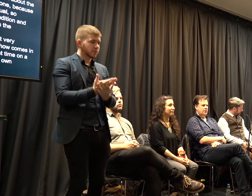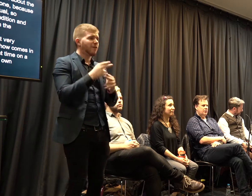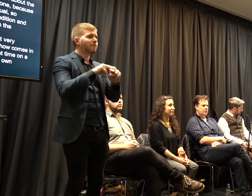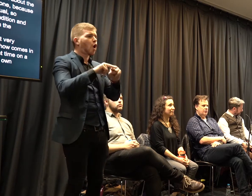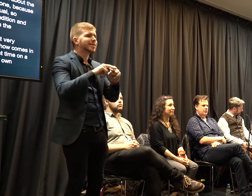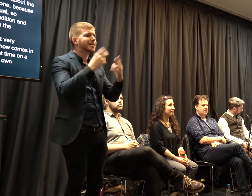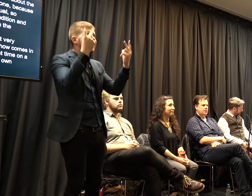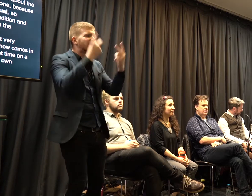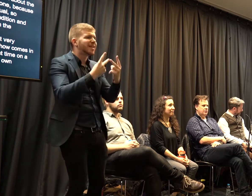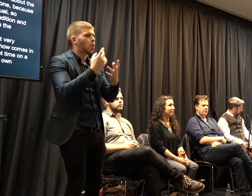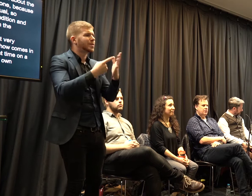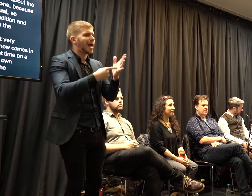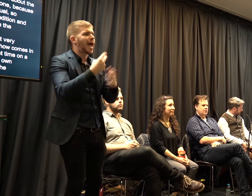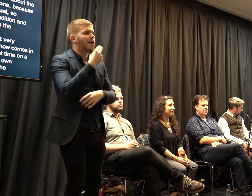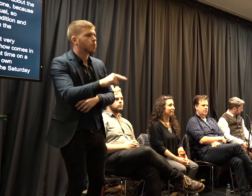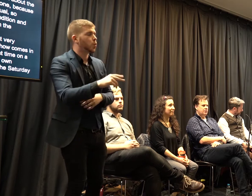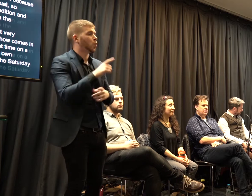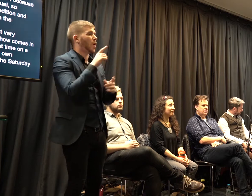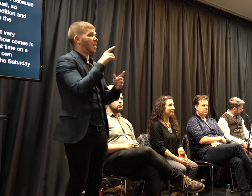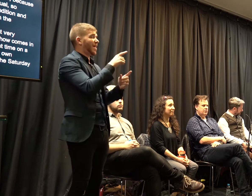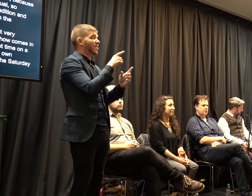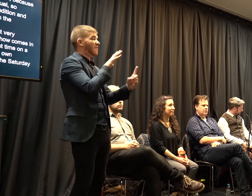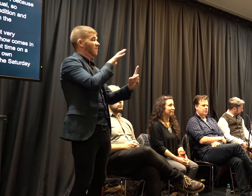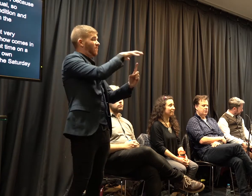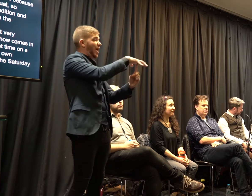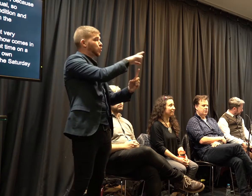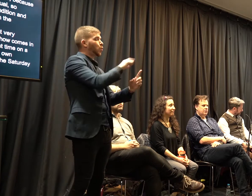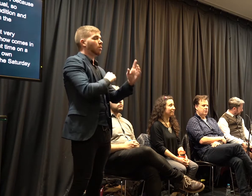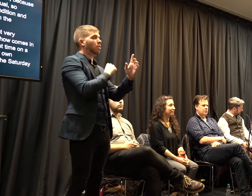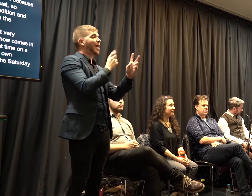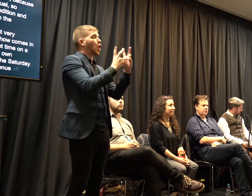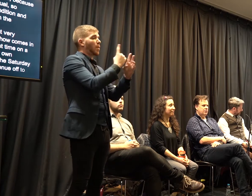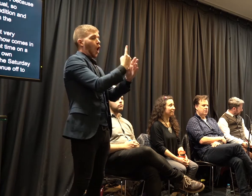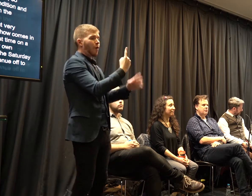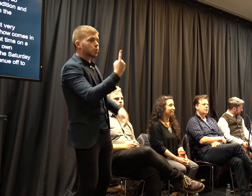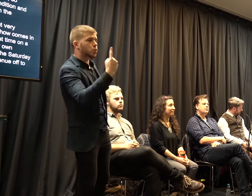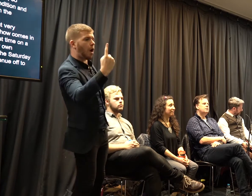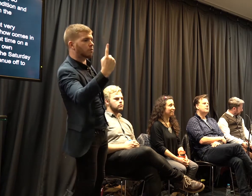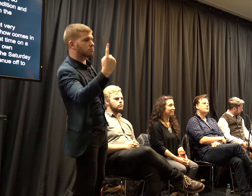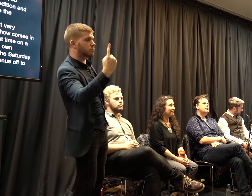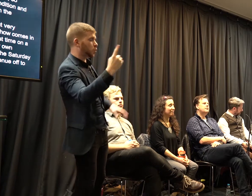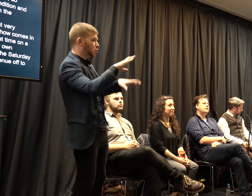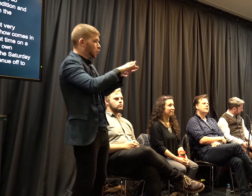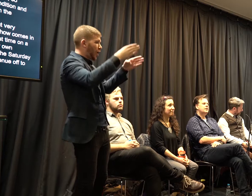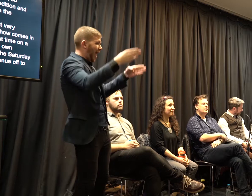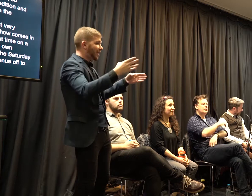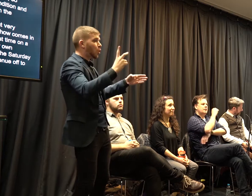afternoon. And they're positioned by the venue off to the side, usually not even on the stage